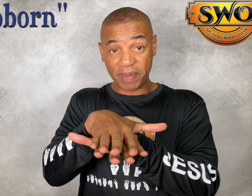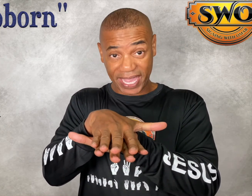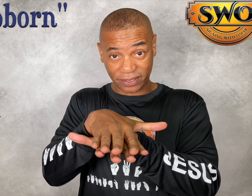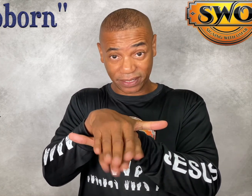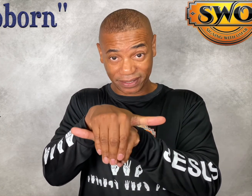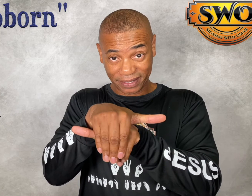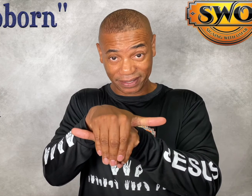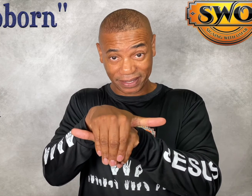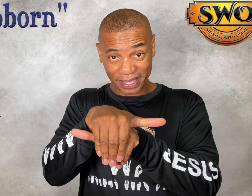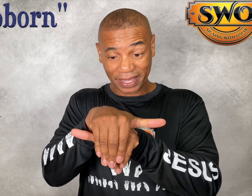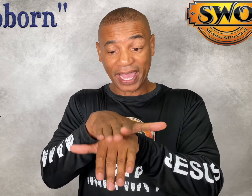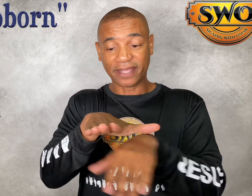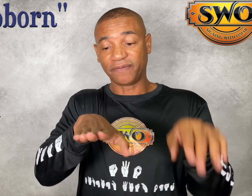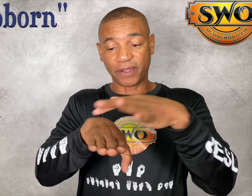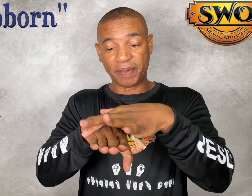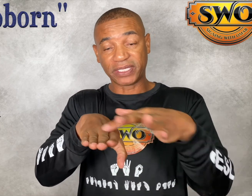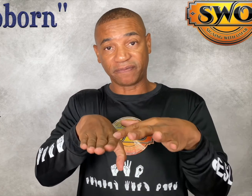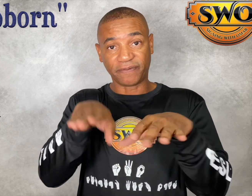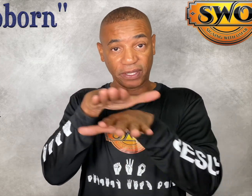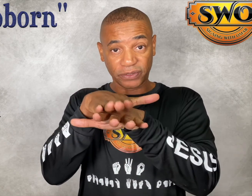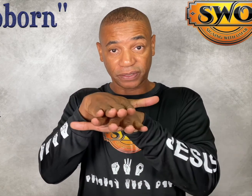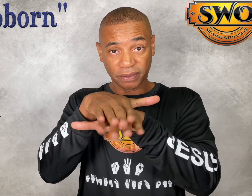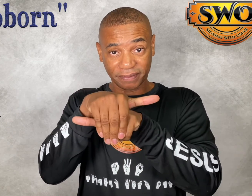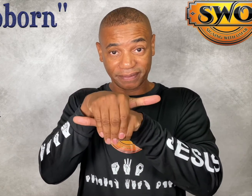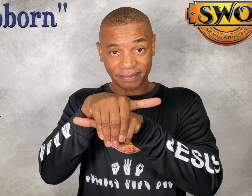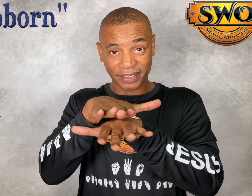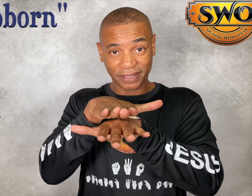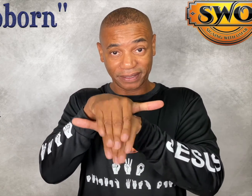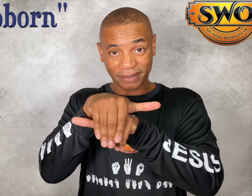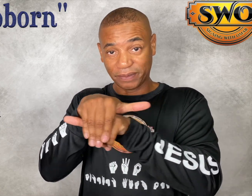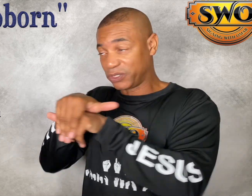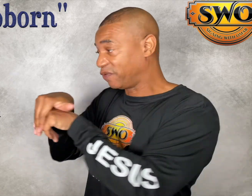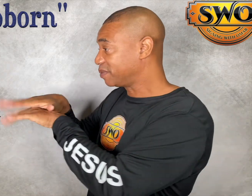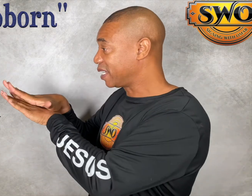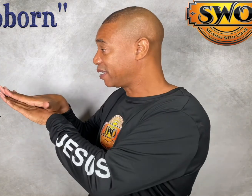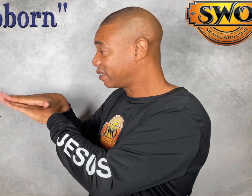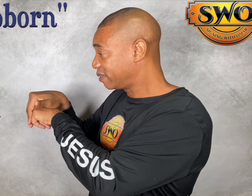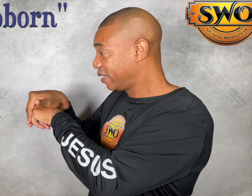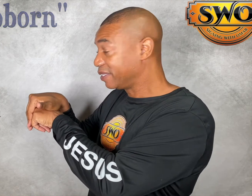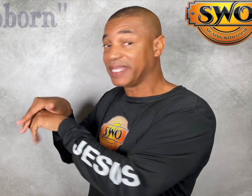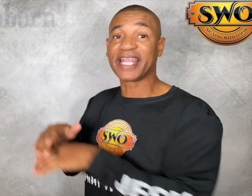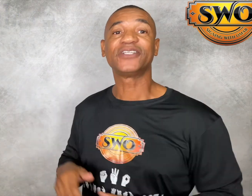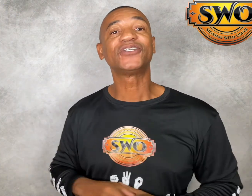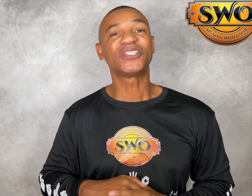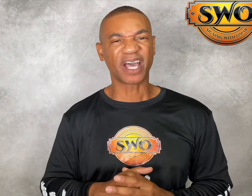bend at the very base of the fingers. Let me show you from the side. That is